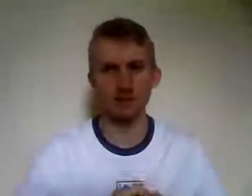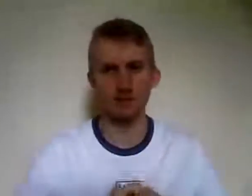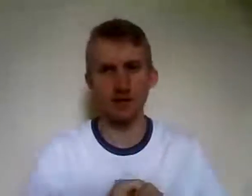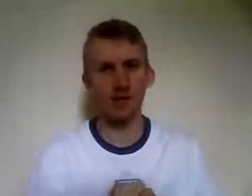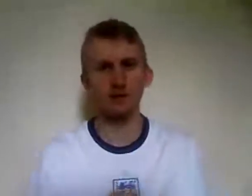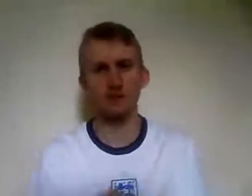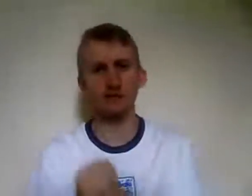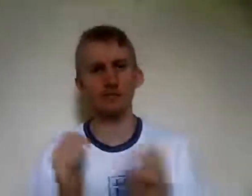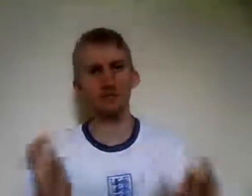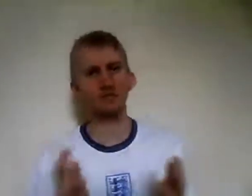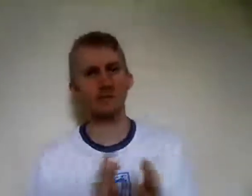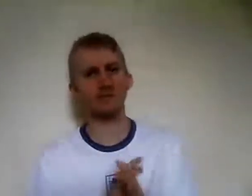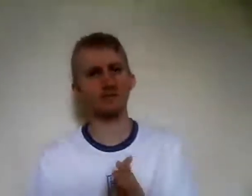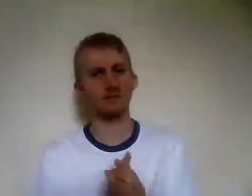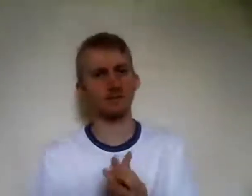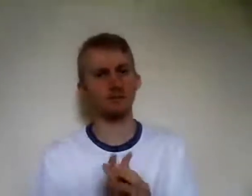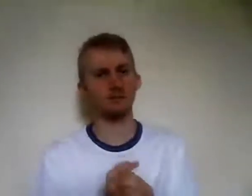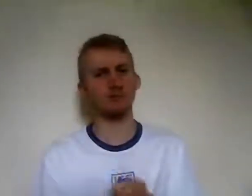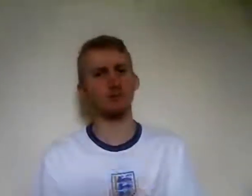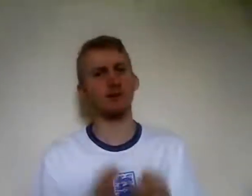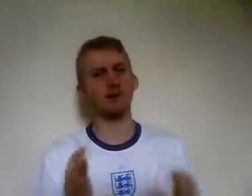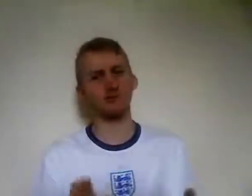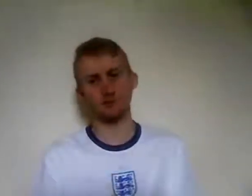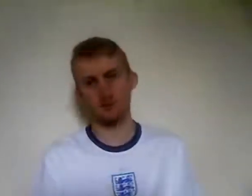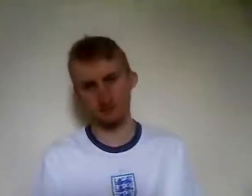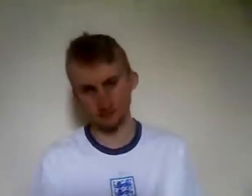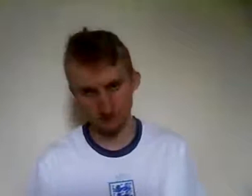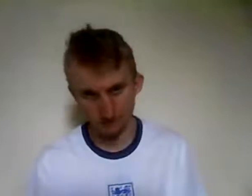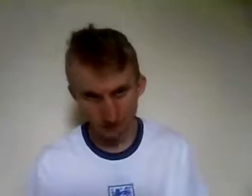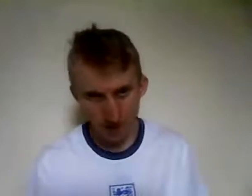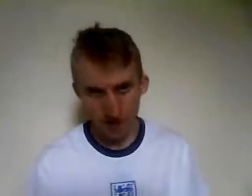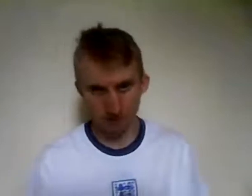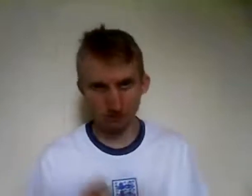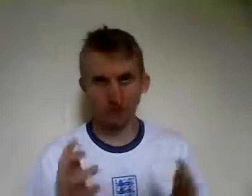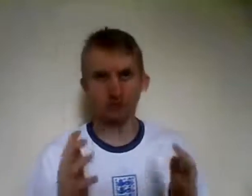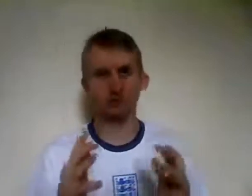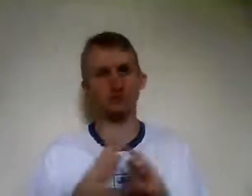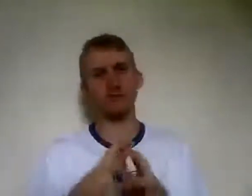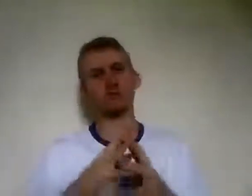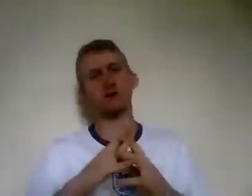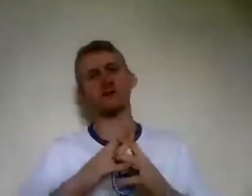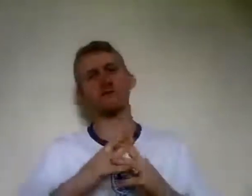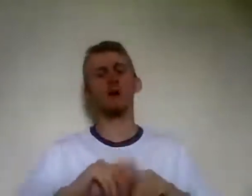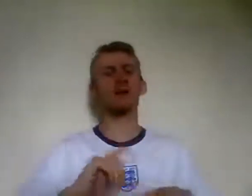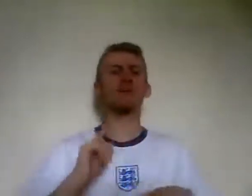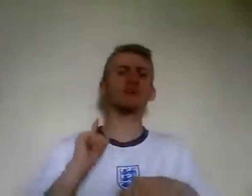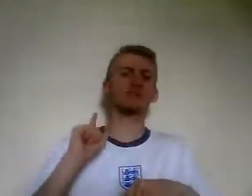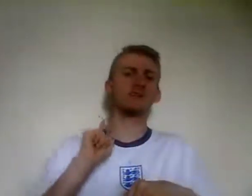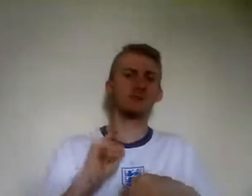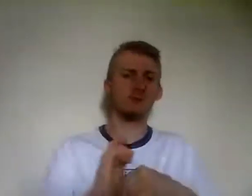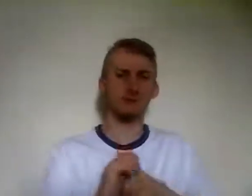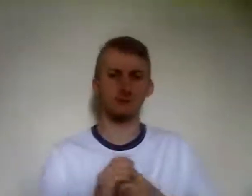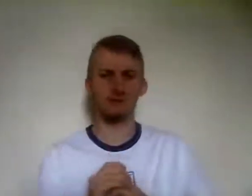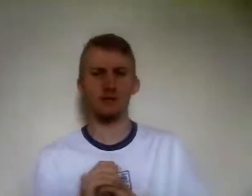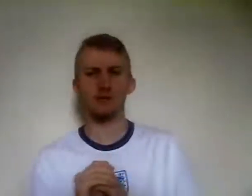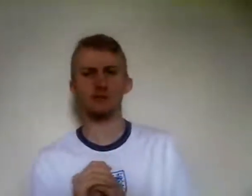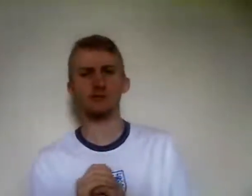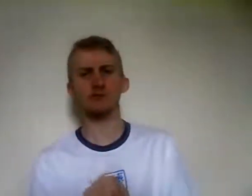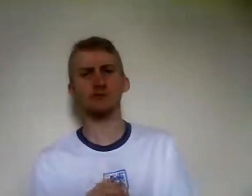Manchester United, with manager Steve Evans admitting it was the tie of his dreams. Crawley lost the fifth round tie only by a slender